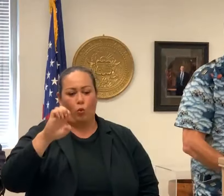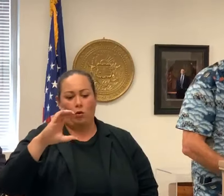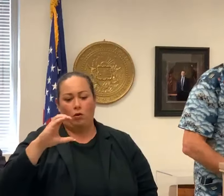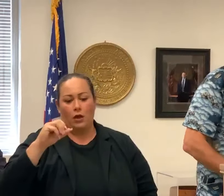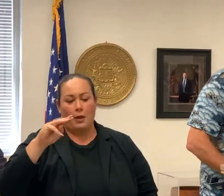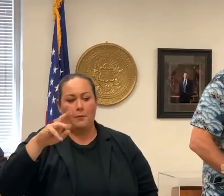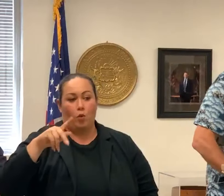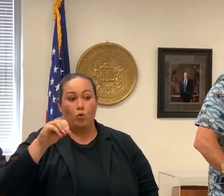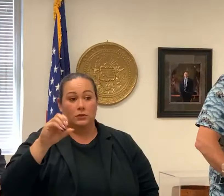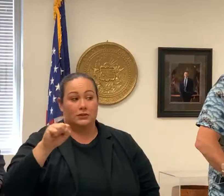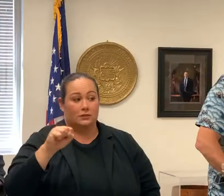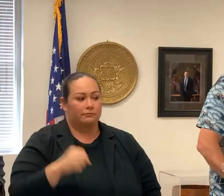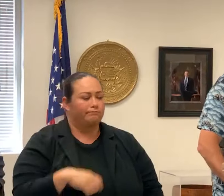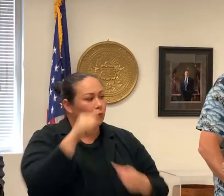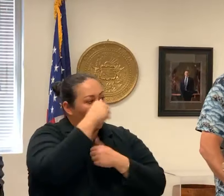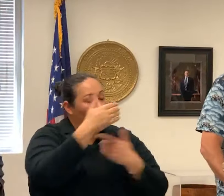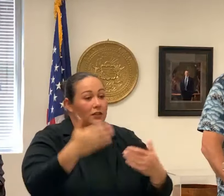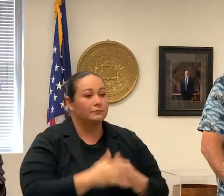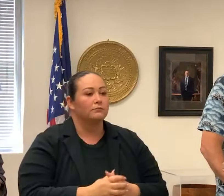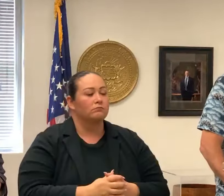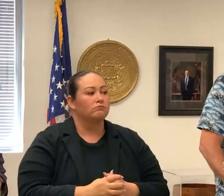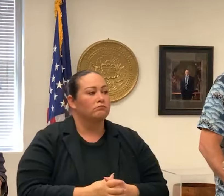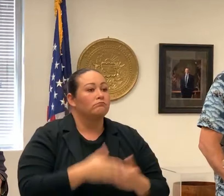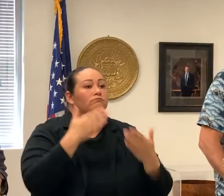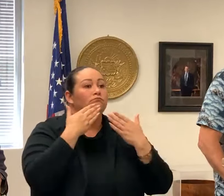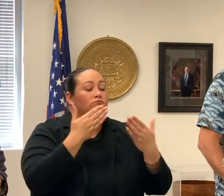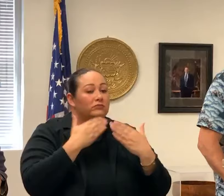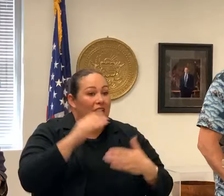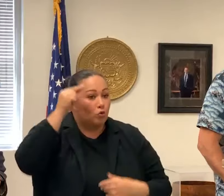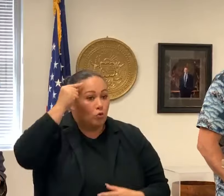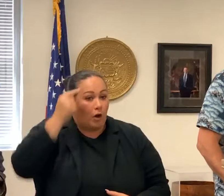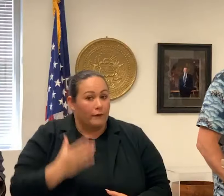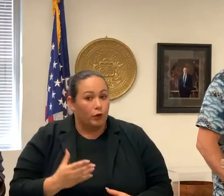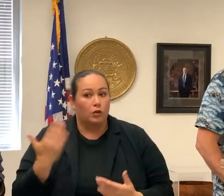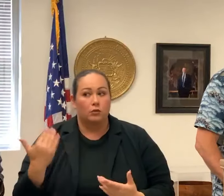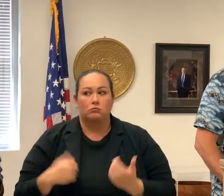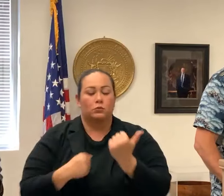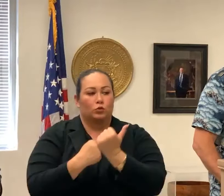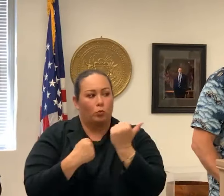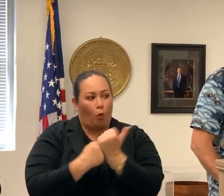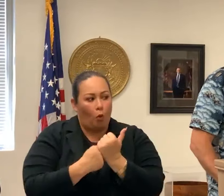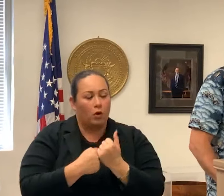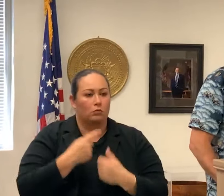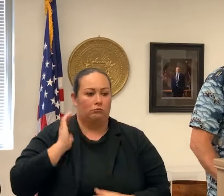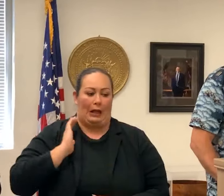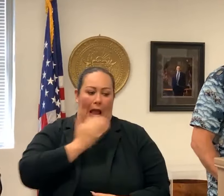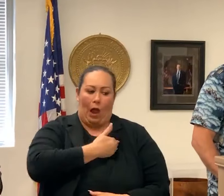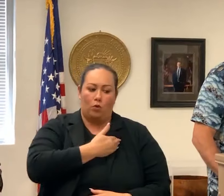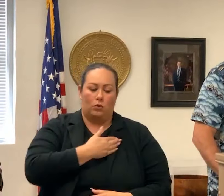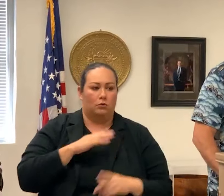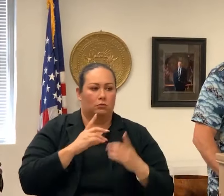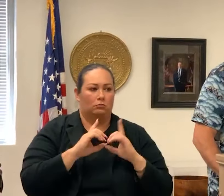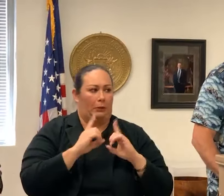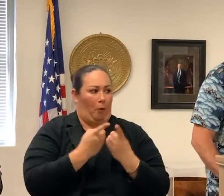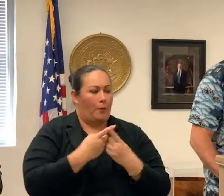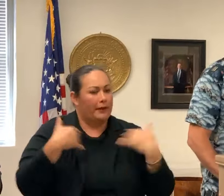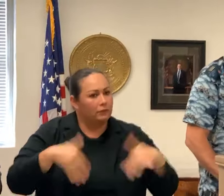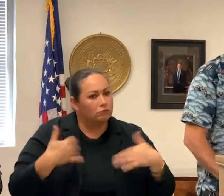Aloha, everyone. Thank you to Governor Green for the support that he's given to the Department of Human